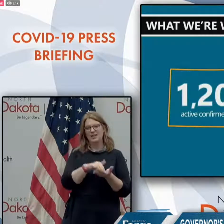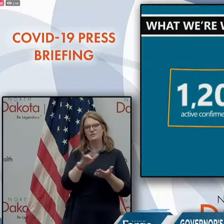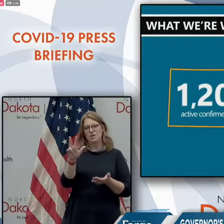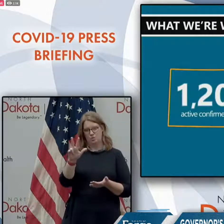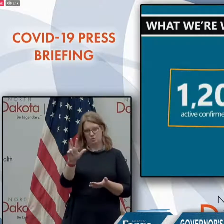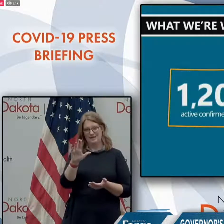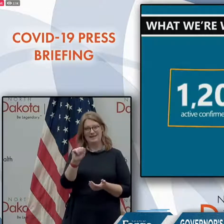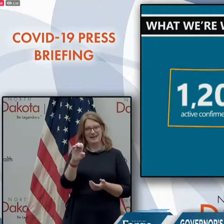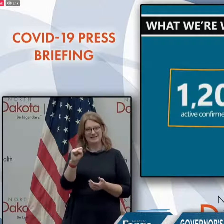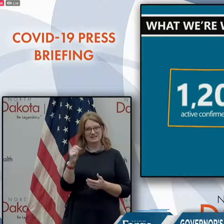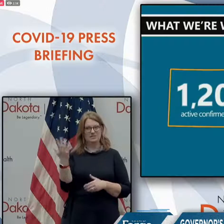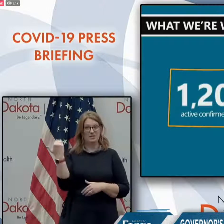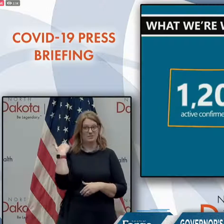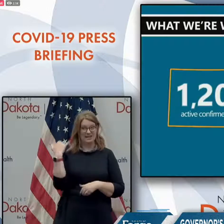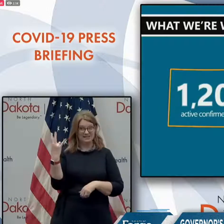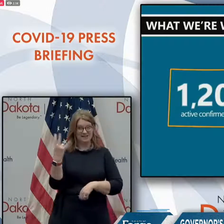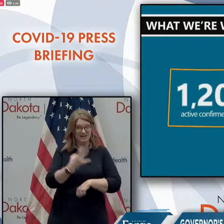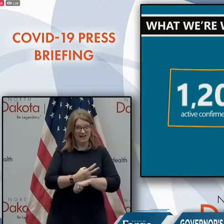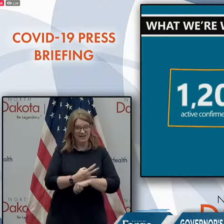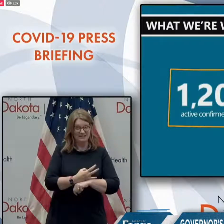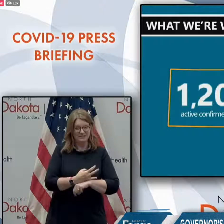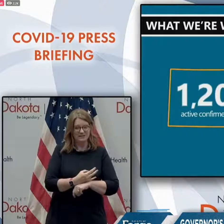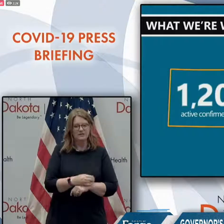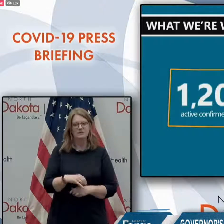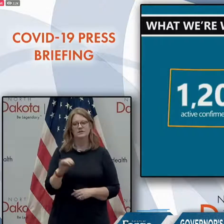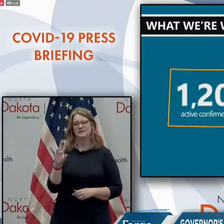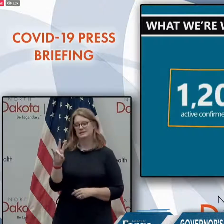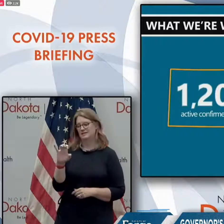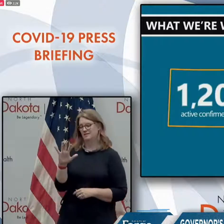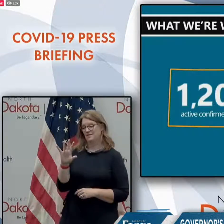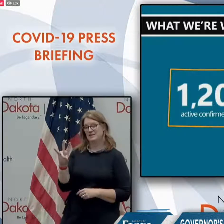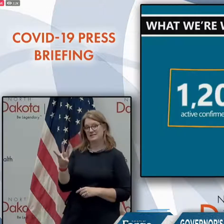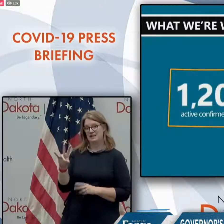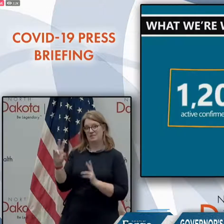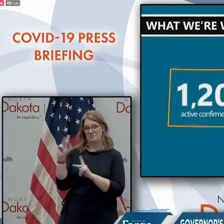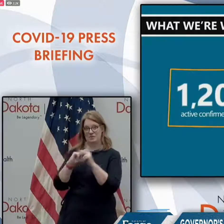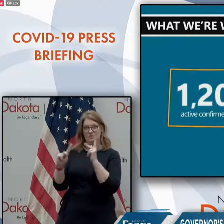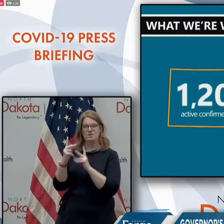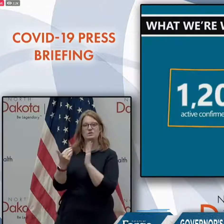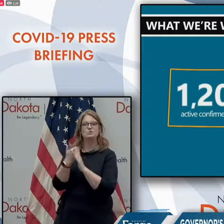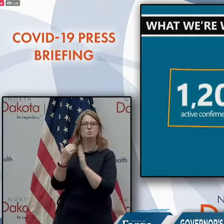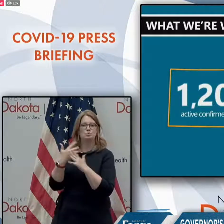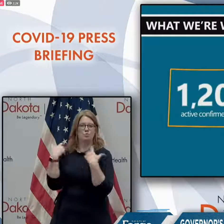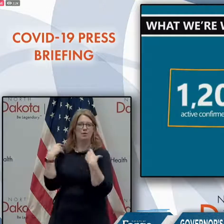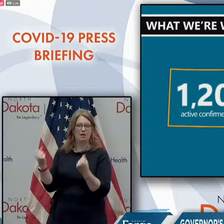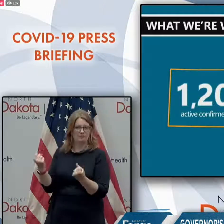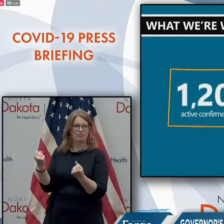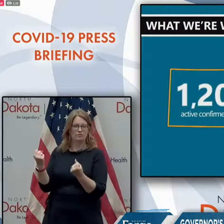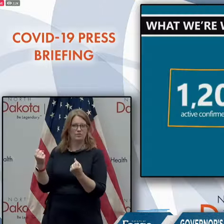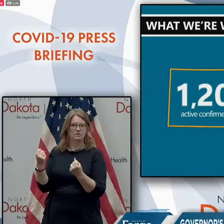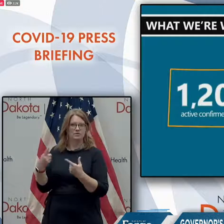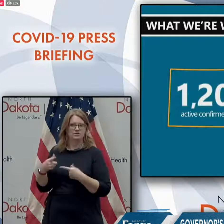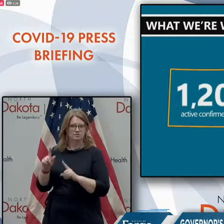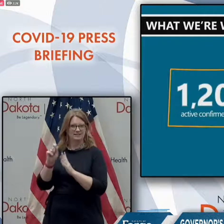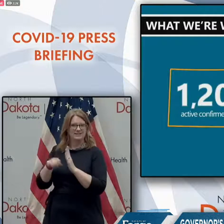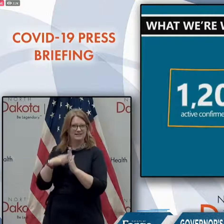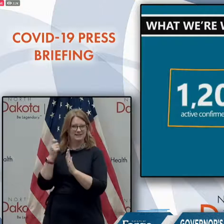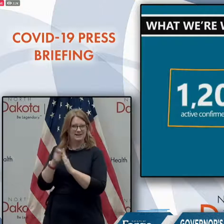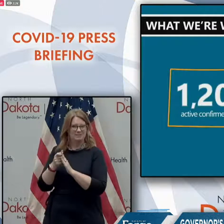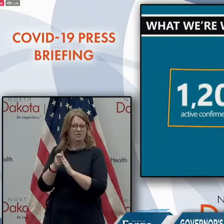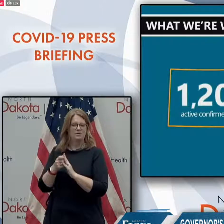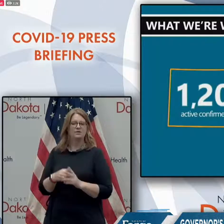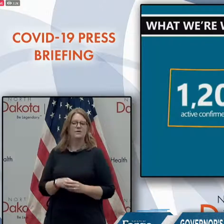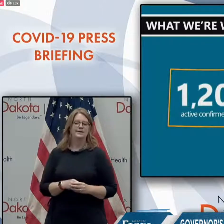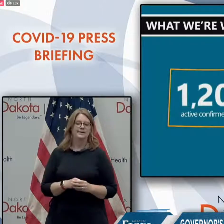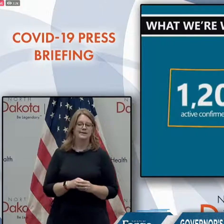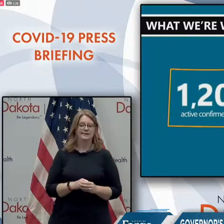last 7 days. We had 757 newly recovered during that time frame,